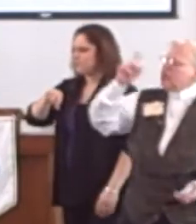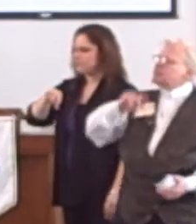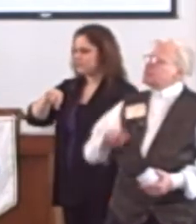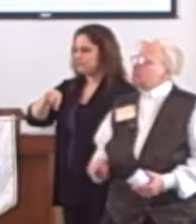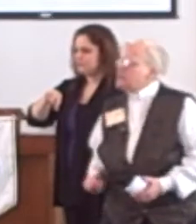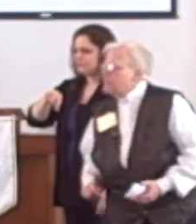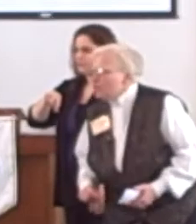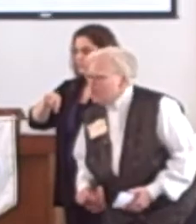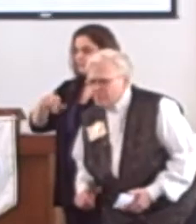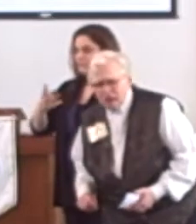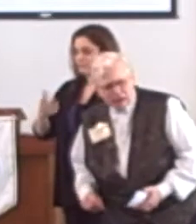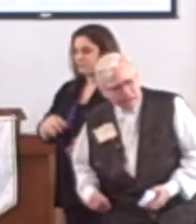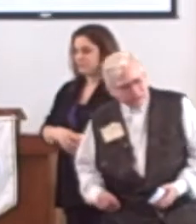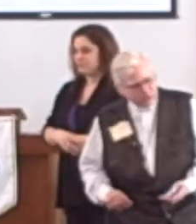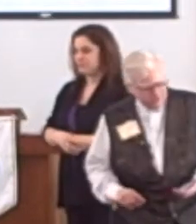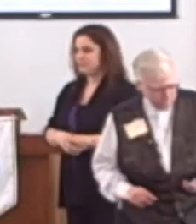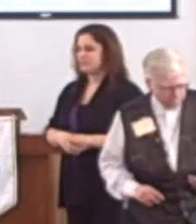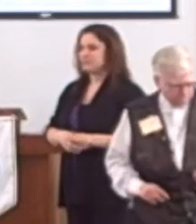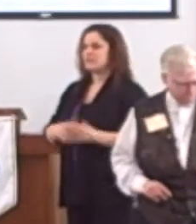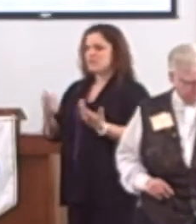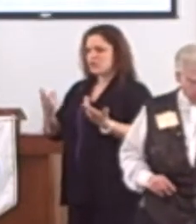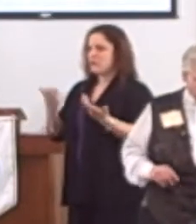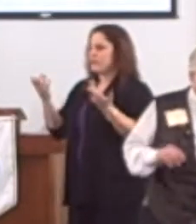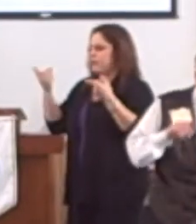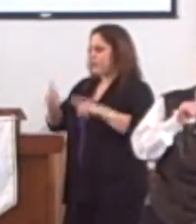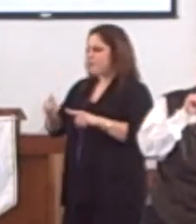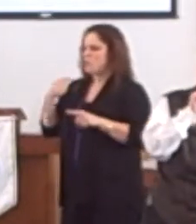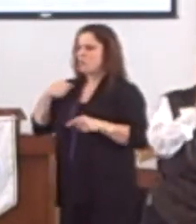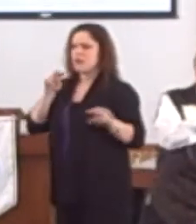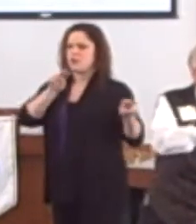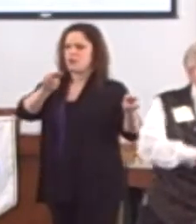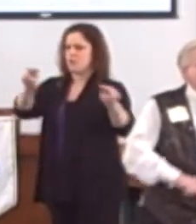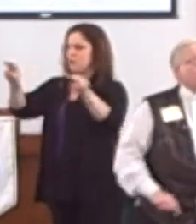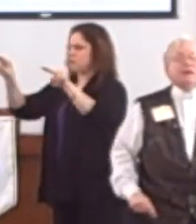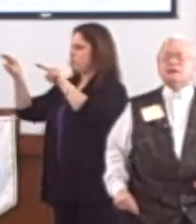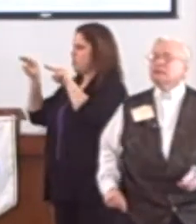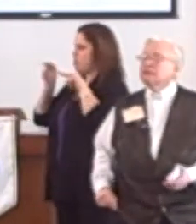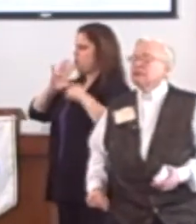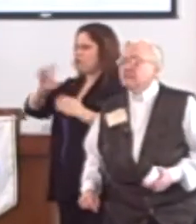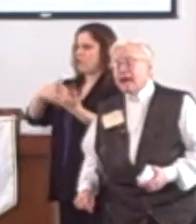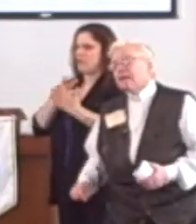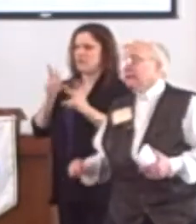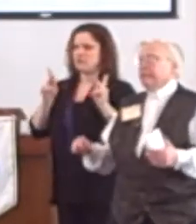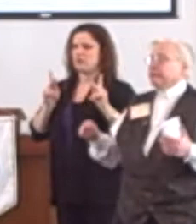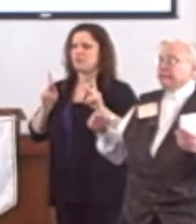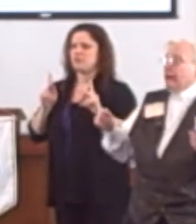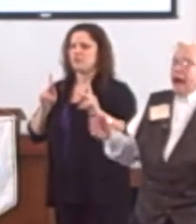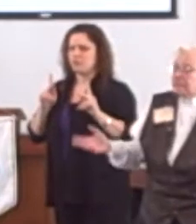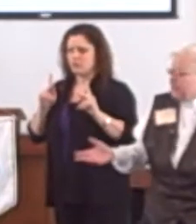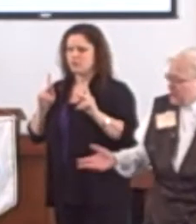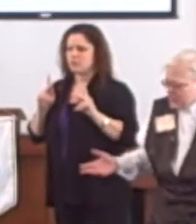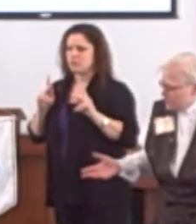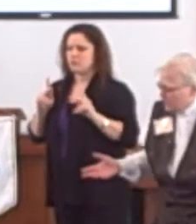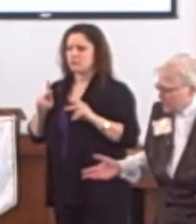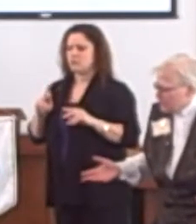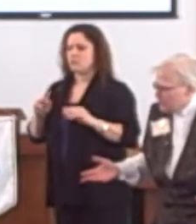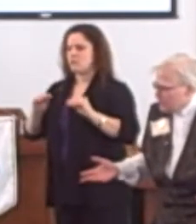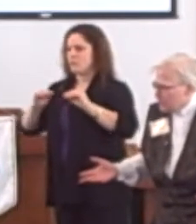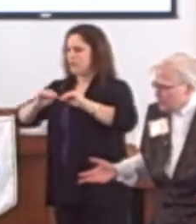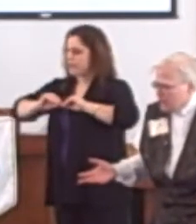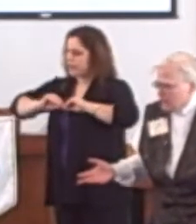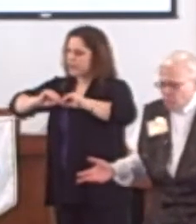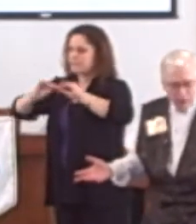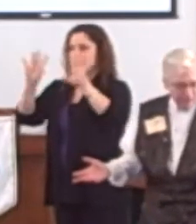And we looked at the people who are among us. We determined that